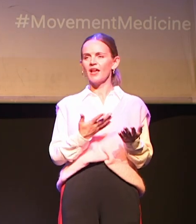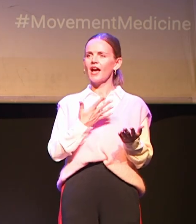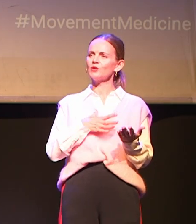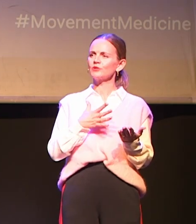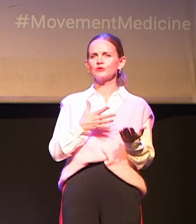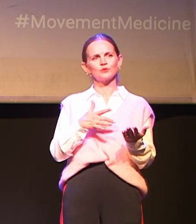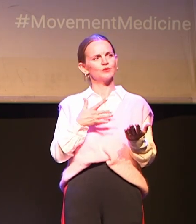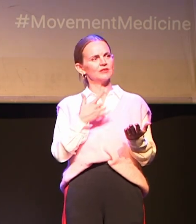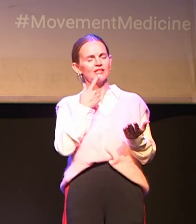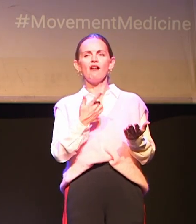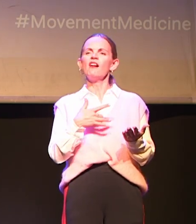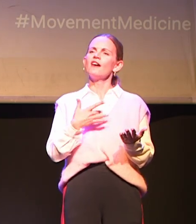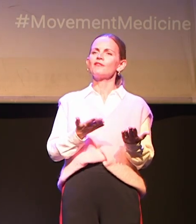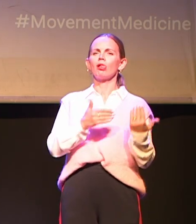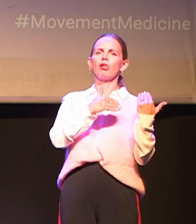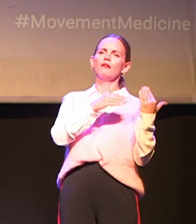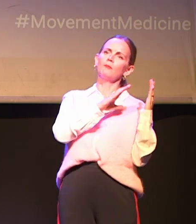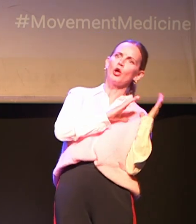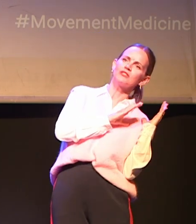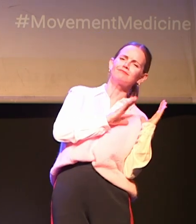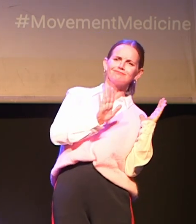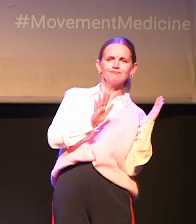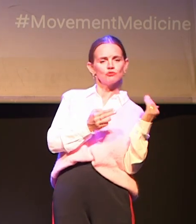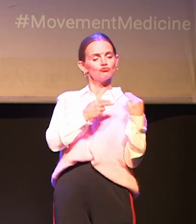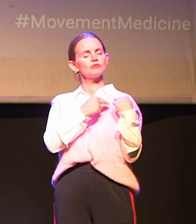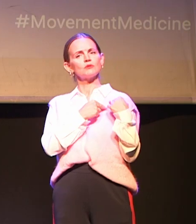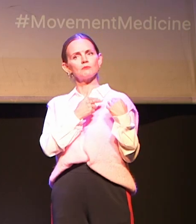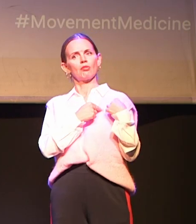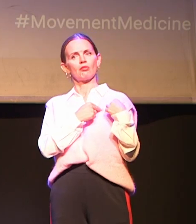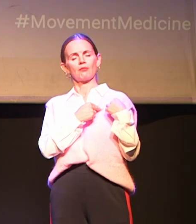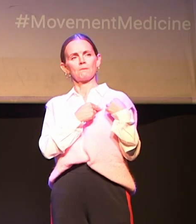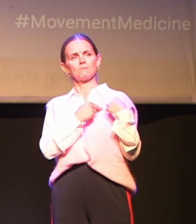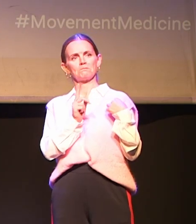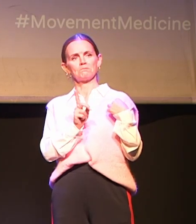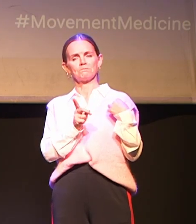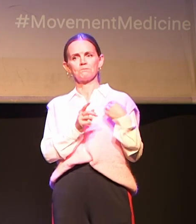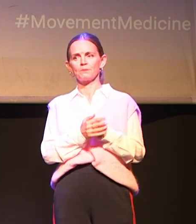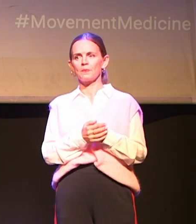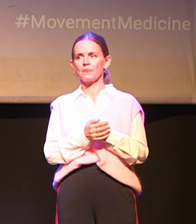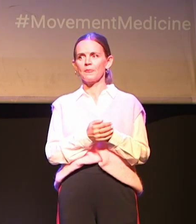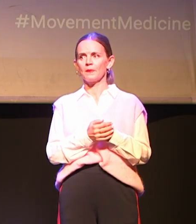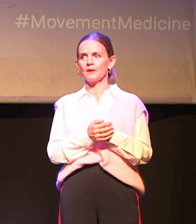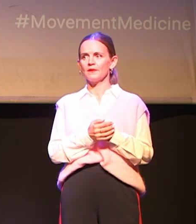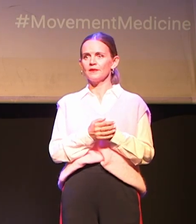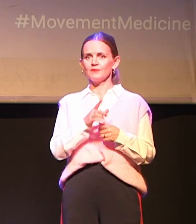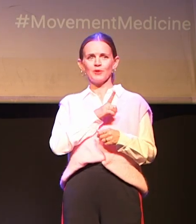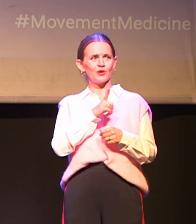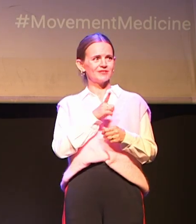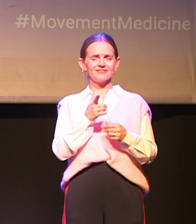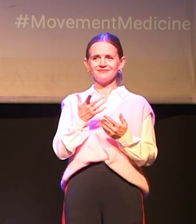as responsibility. Because we're, the right organ, they don't even like each other.